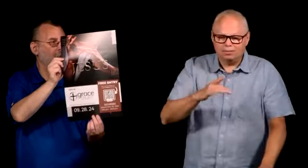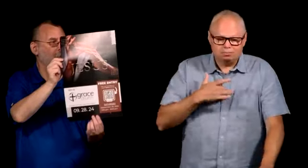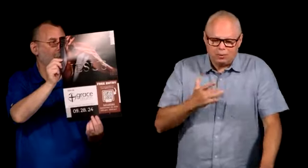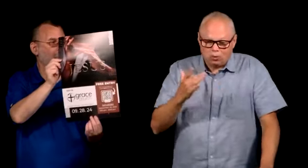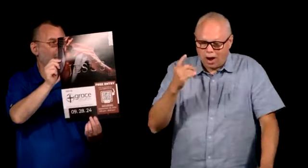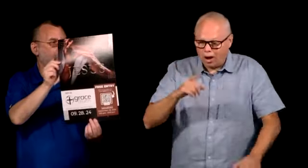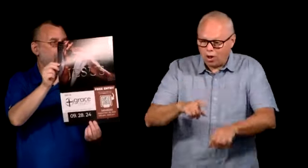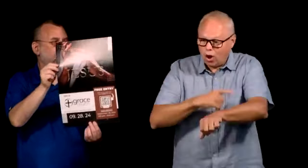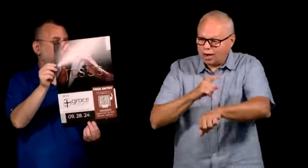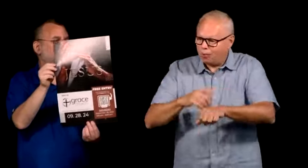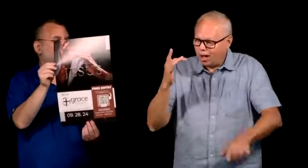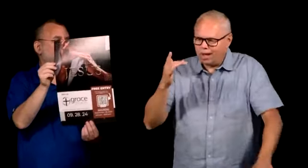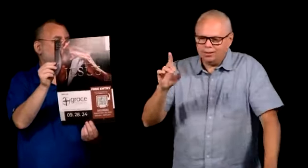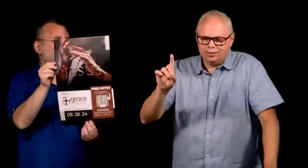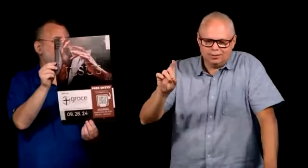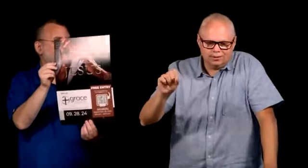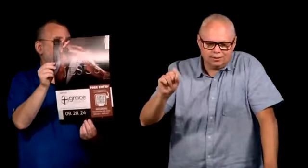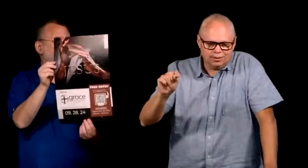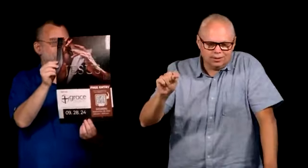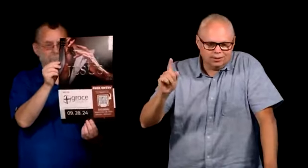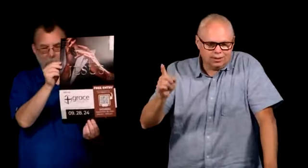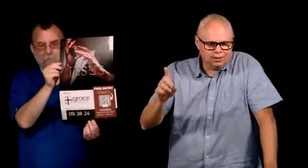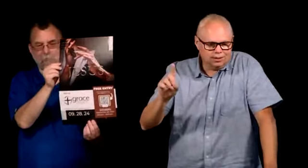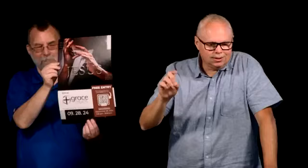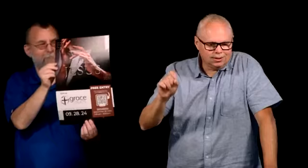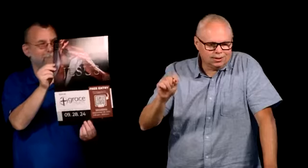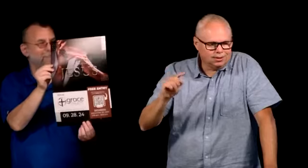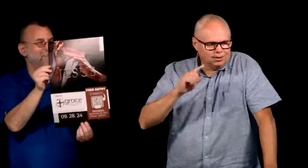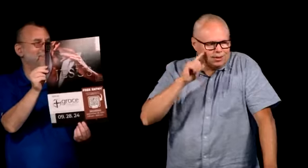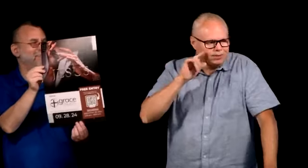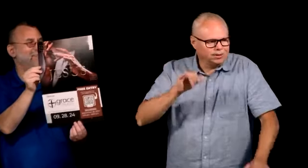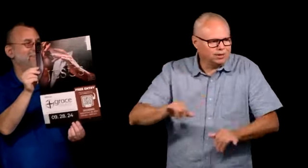If you are able to give a love offering to help support this, that will always be welcome.